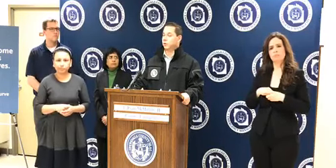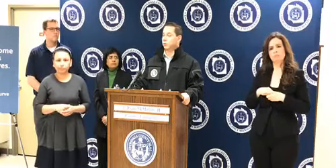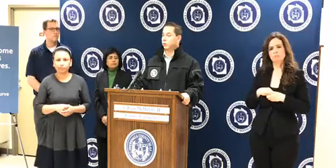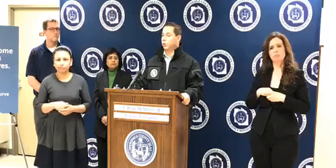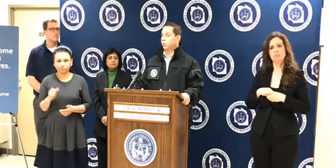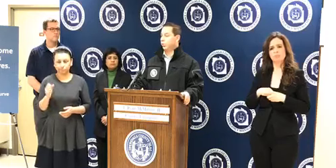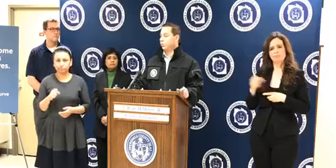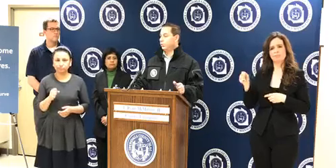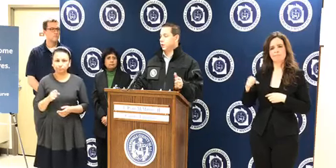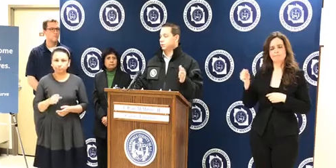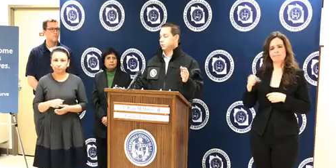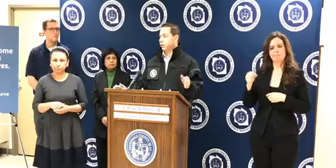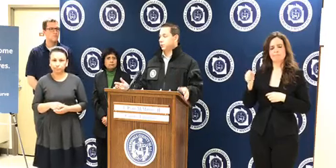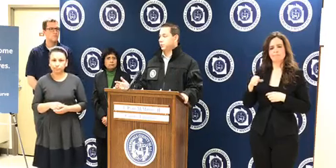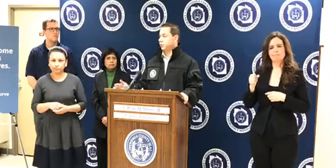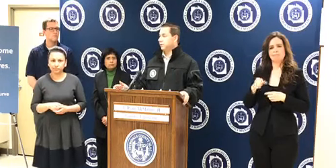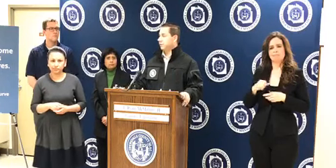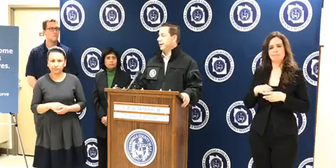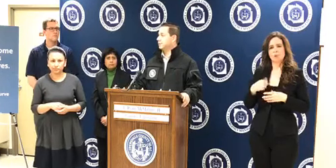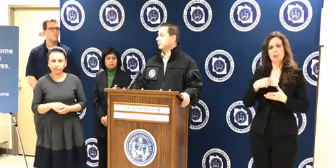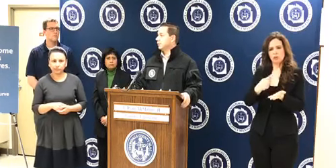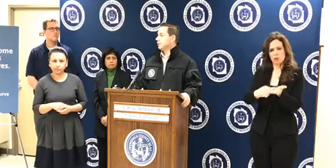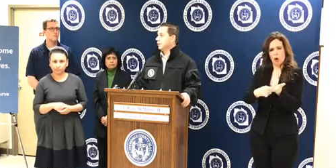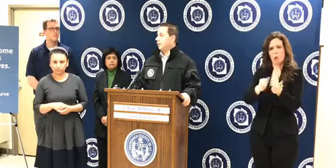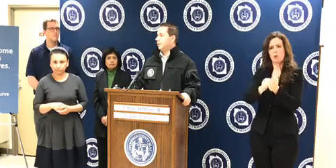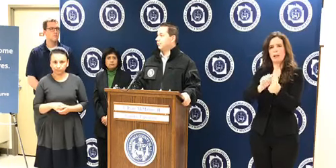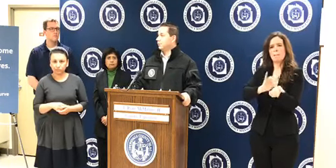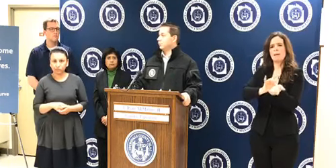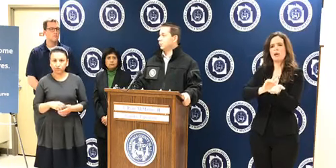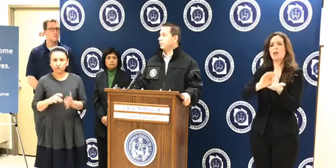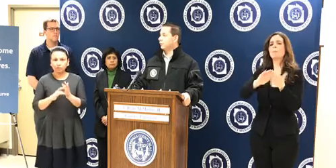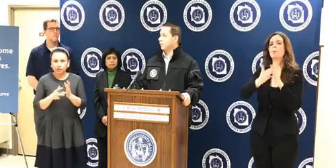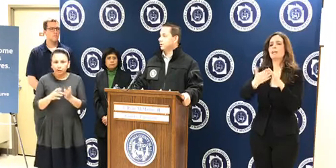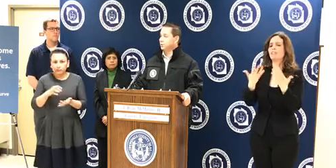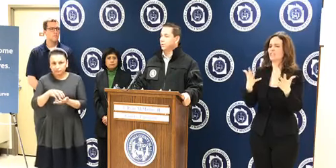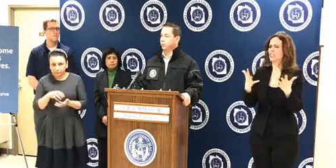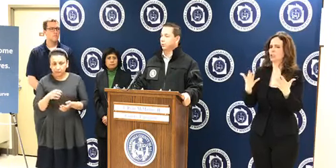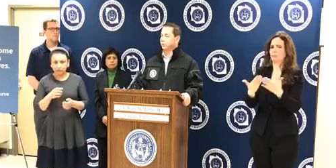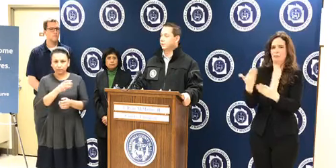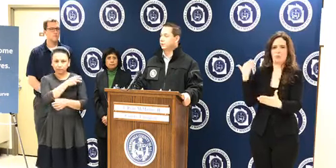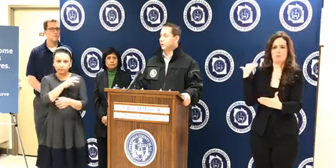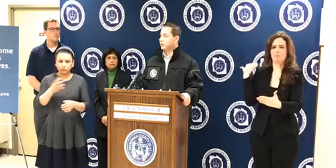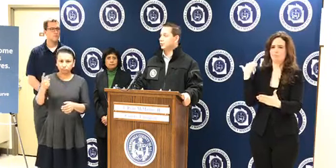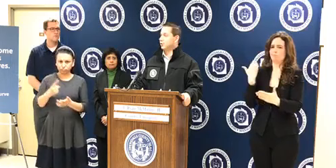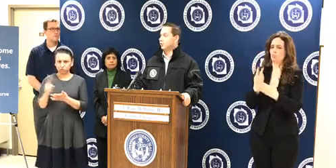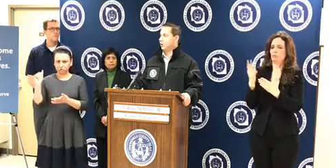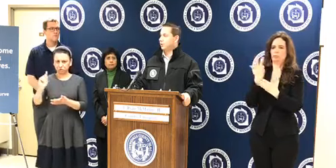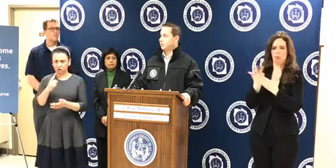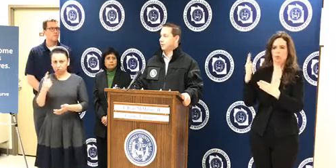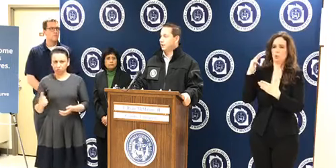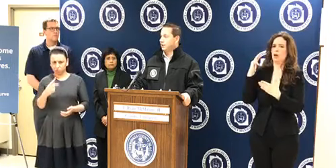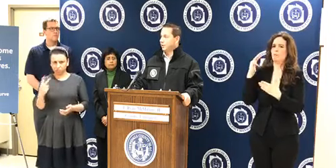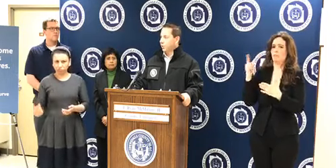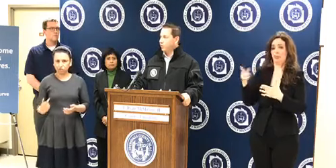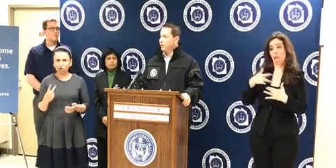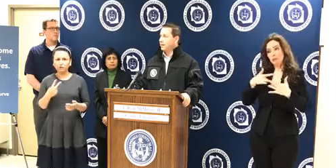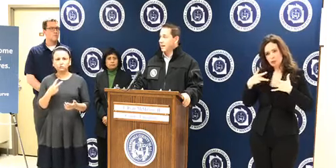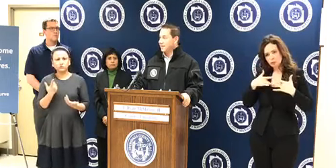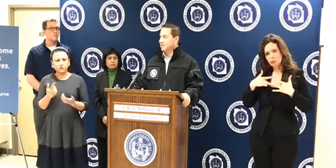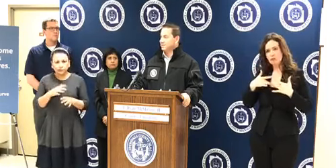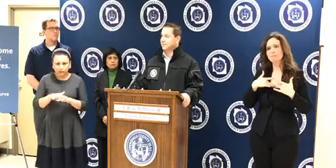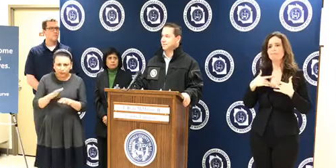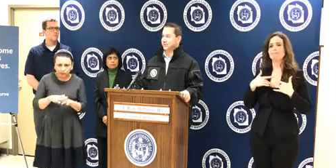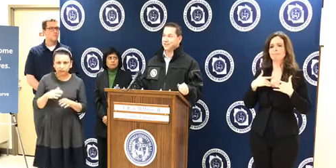at we talked to the medical community in advance of this weeks ago, Andrew, and their concern was when we